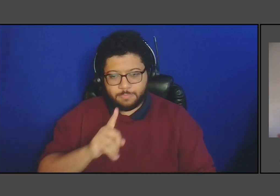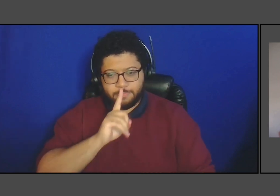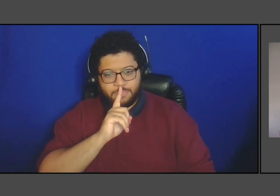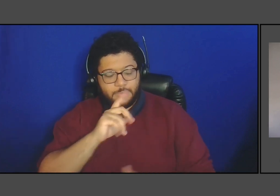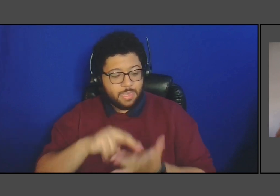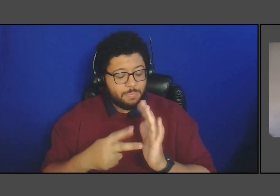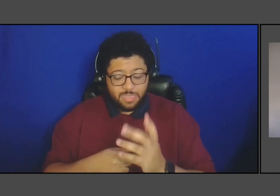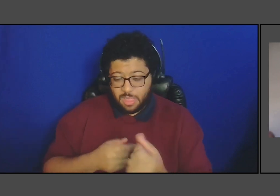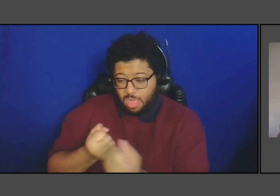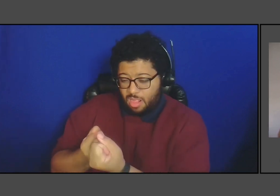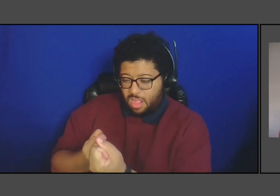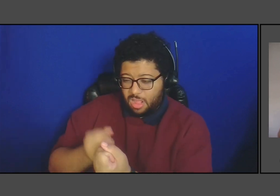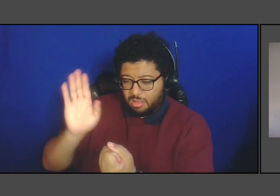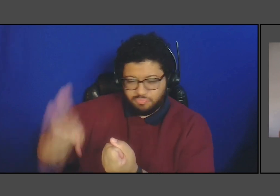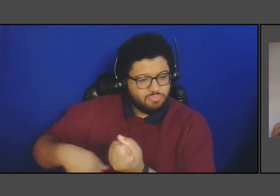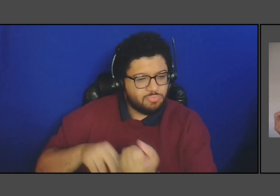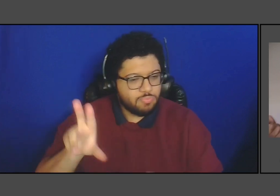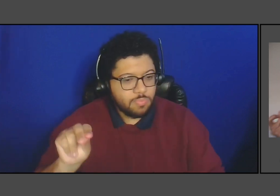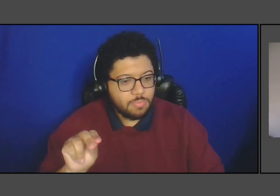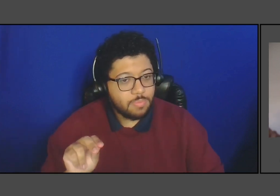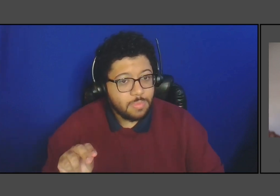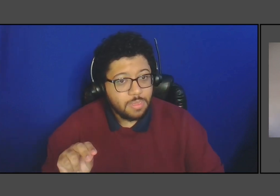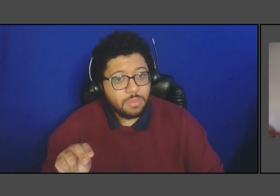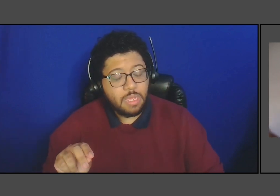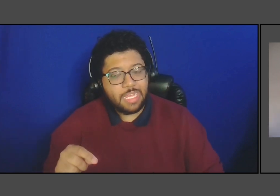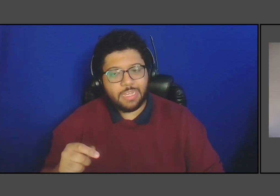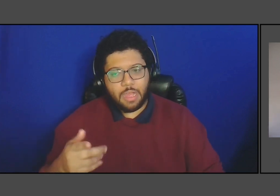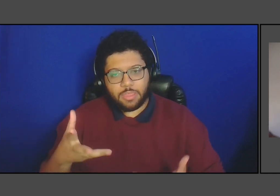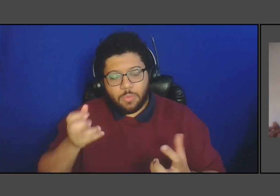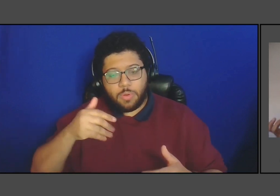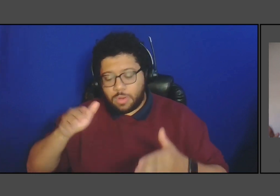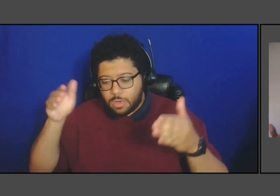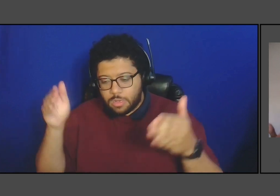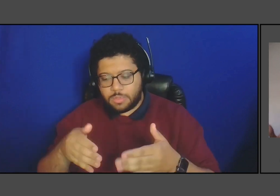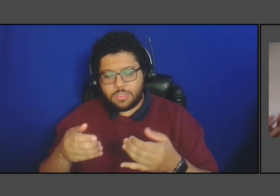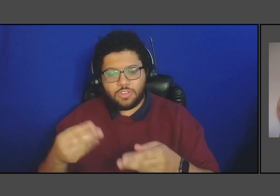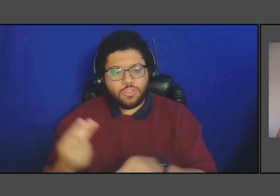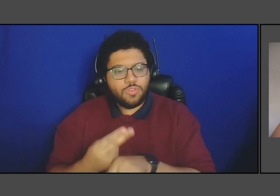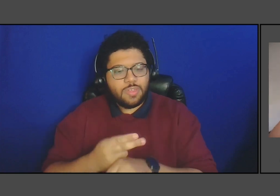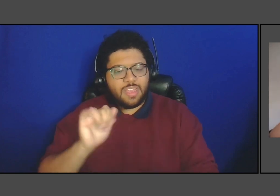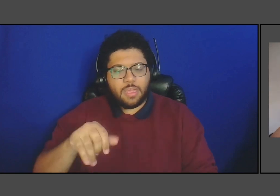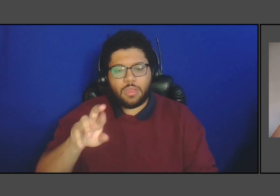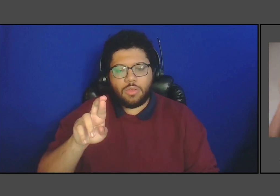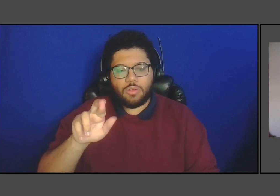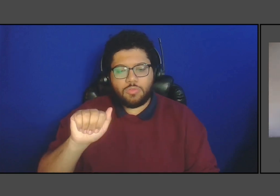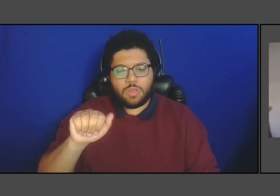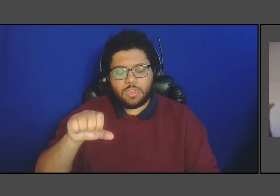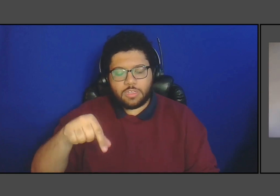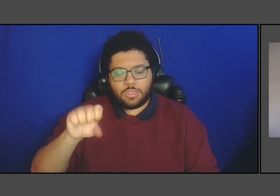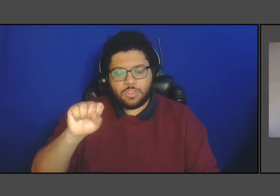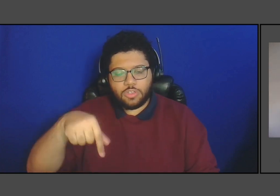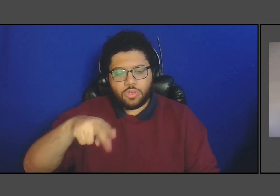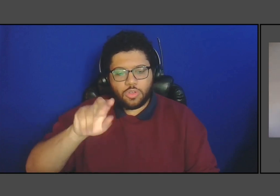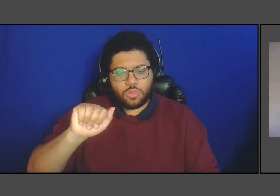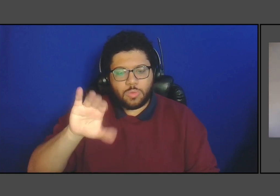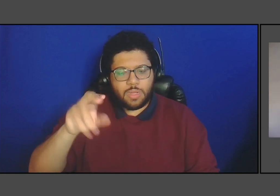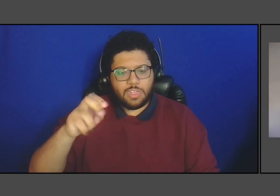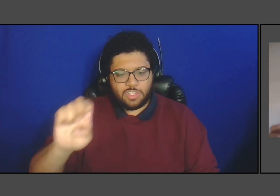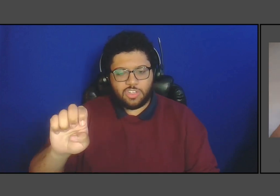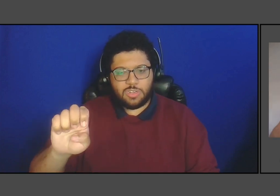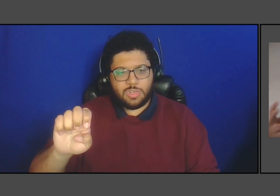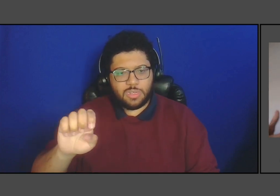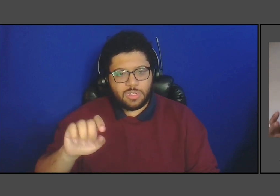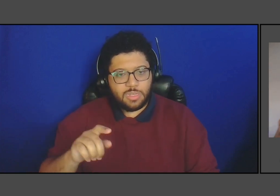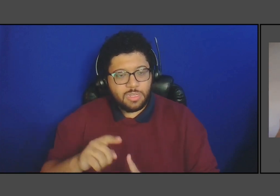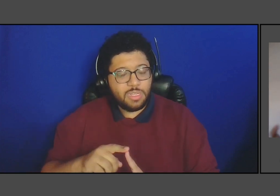in and using that, that rascuache aesthetic, that rascuache theory of Tomás Ibarra Fraustos.